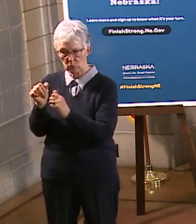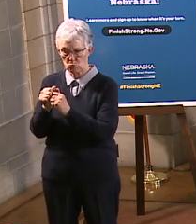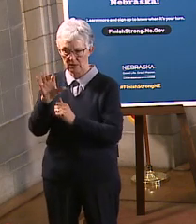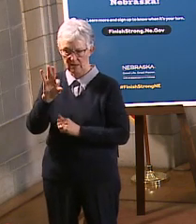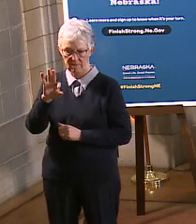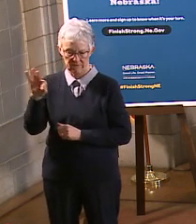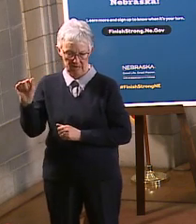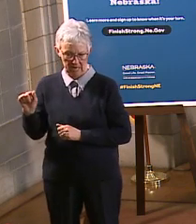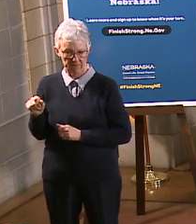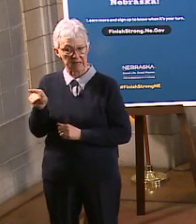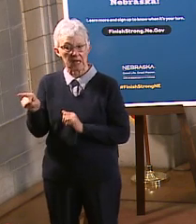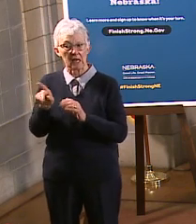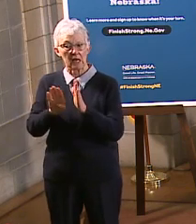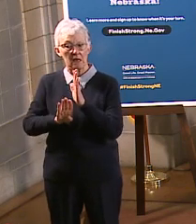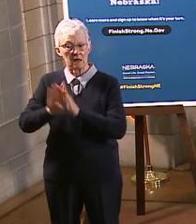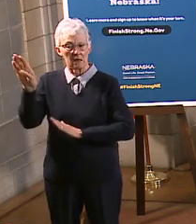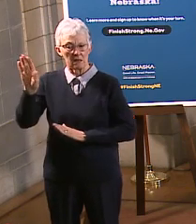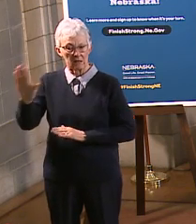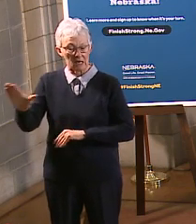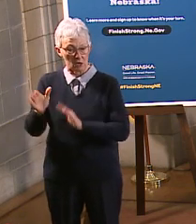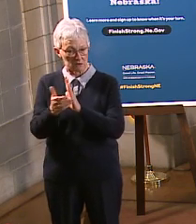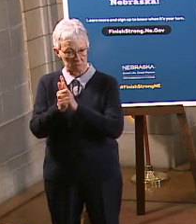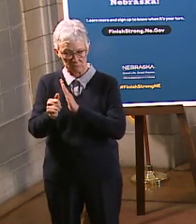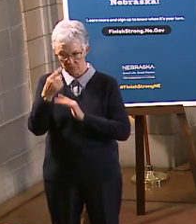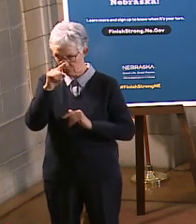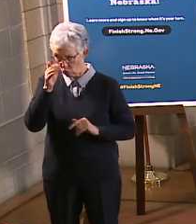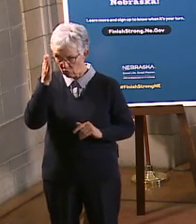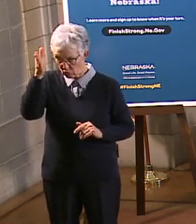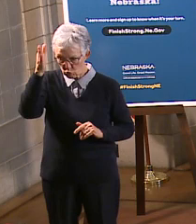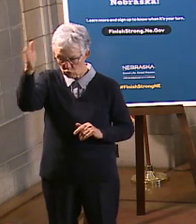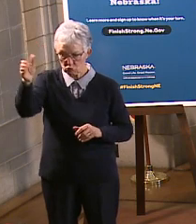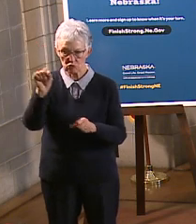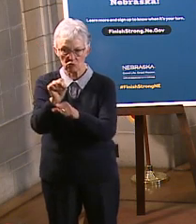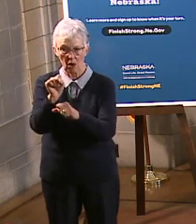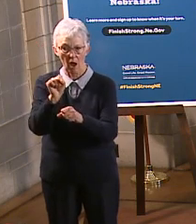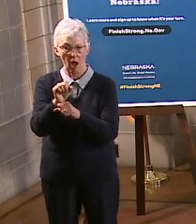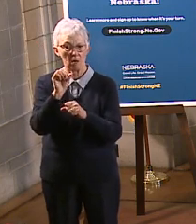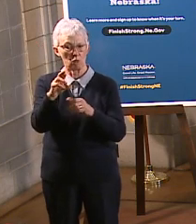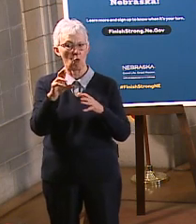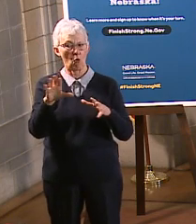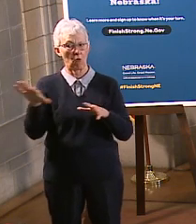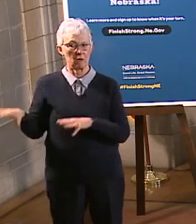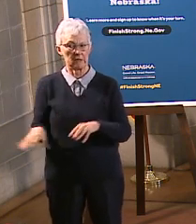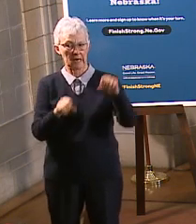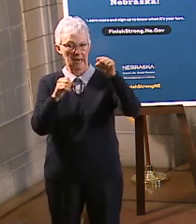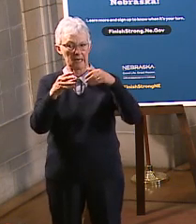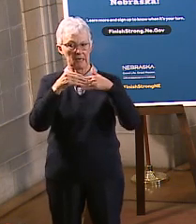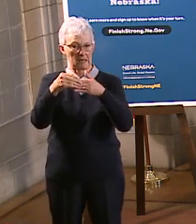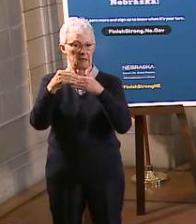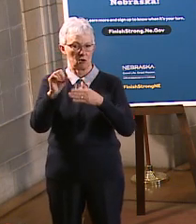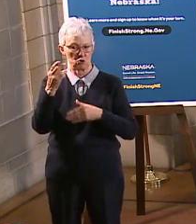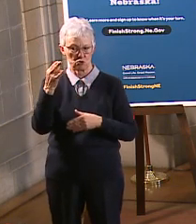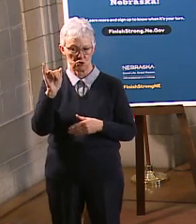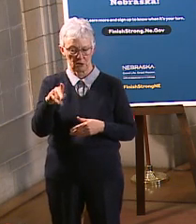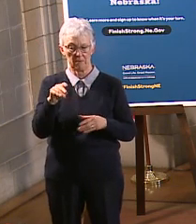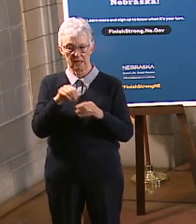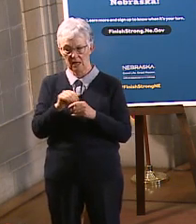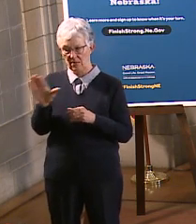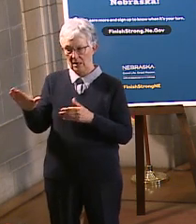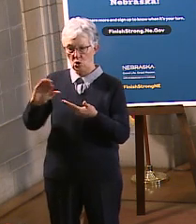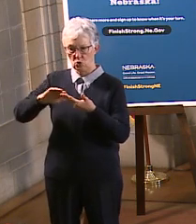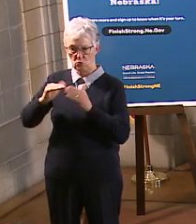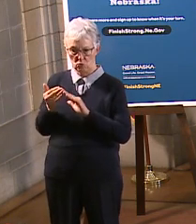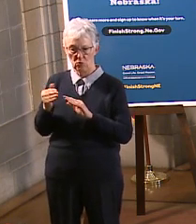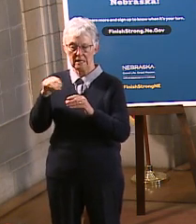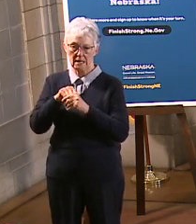develop skills for future careers, leadership positions, and involvement in their communities and the agriculture